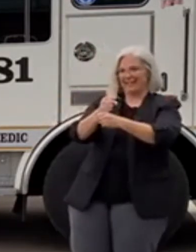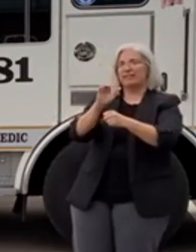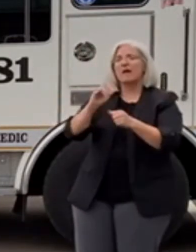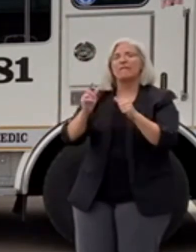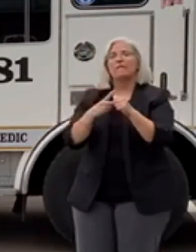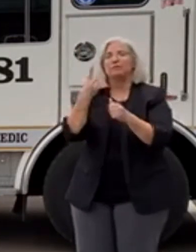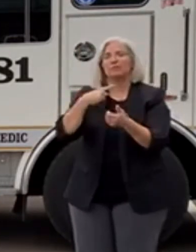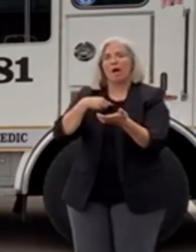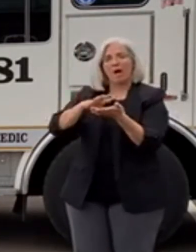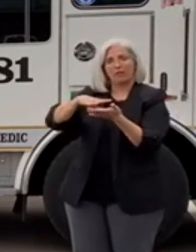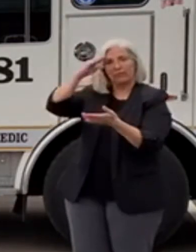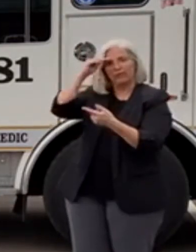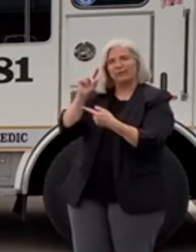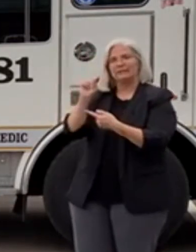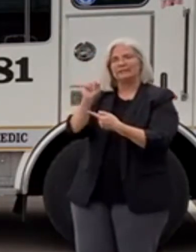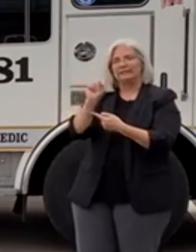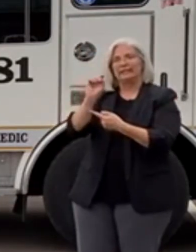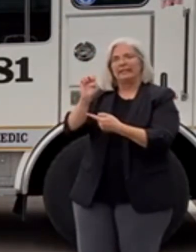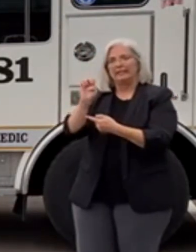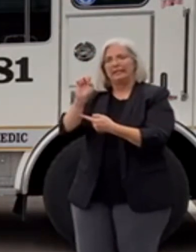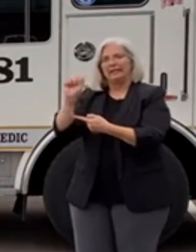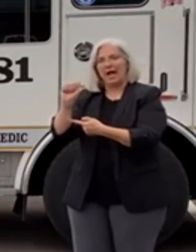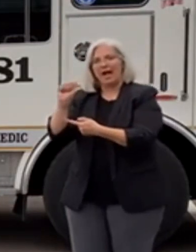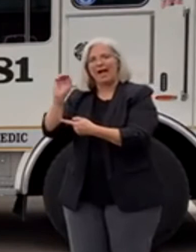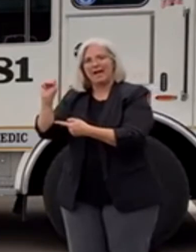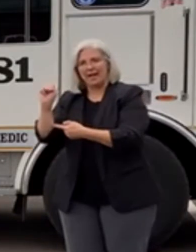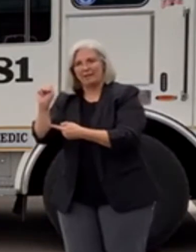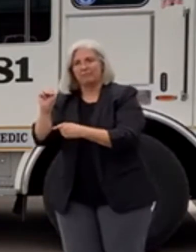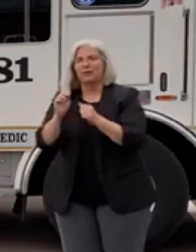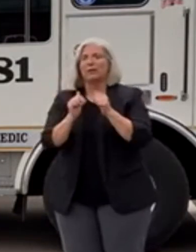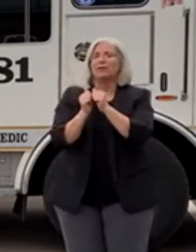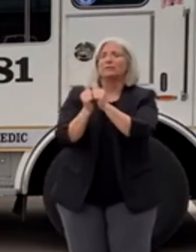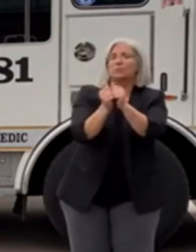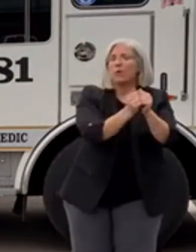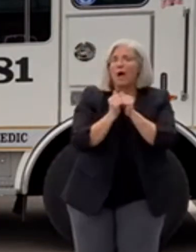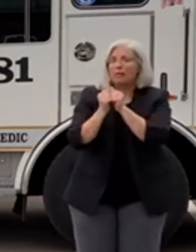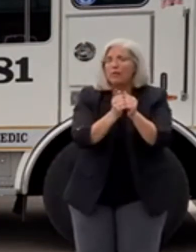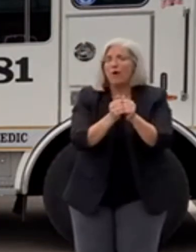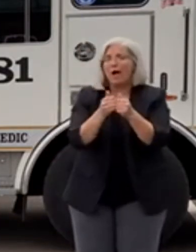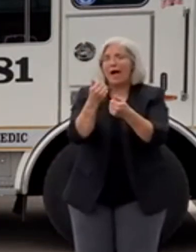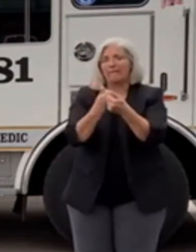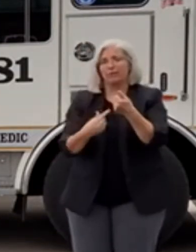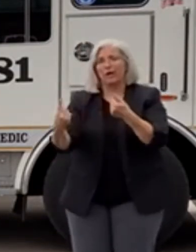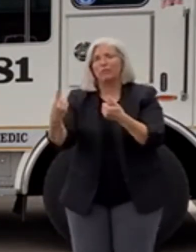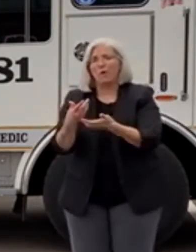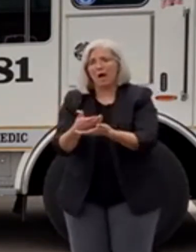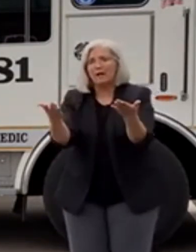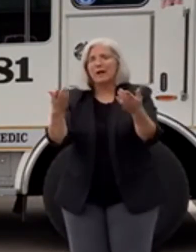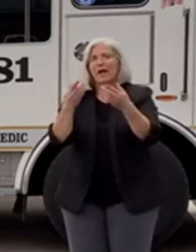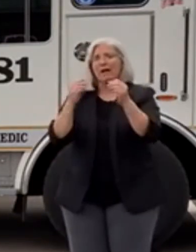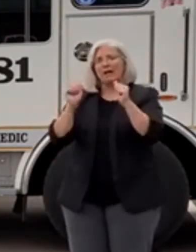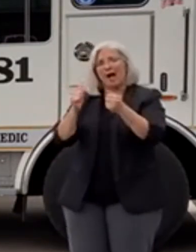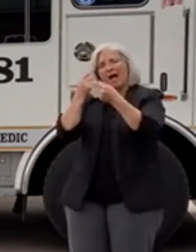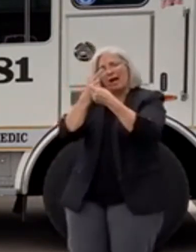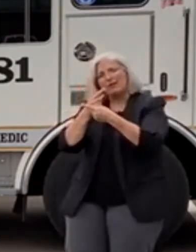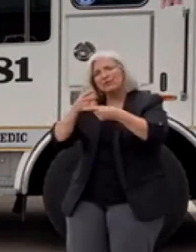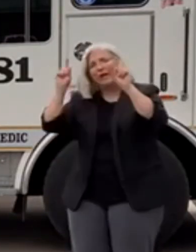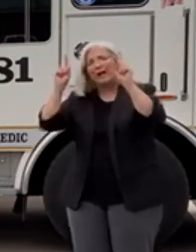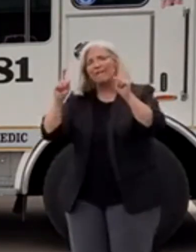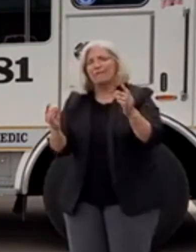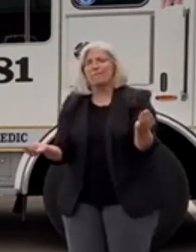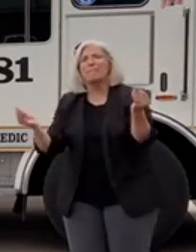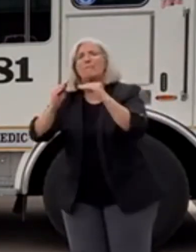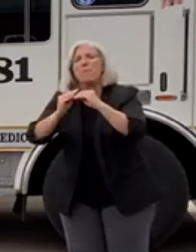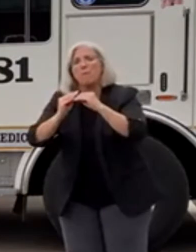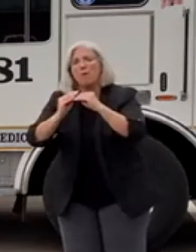TEAM. Believe it or not, it's an acronym. Together, everyone achieves more. It's not big efforts, it's